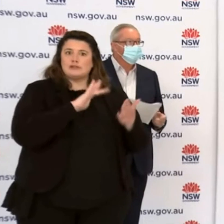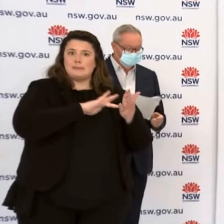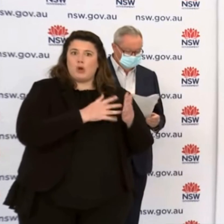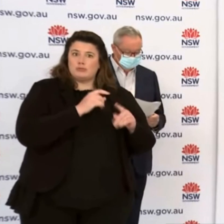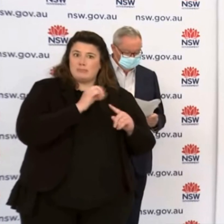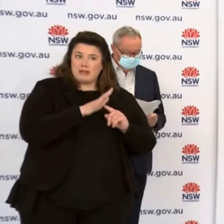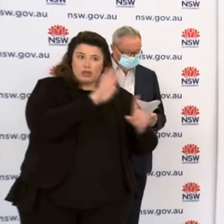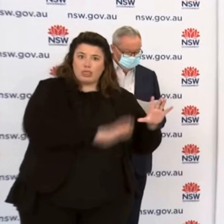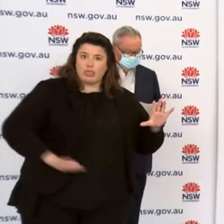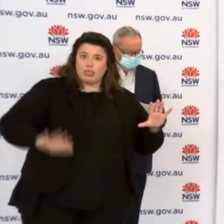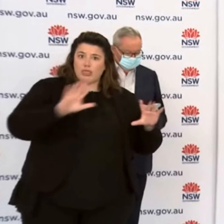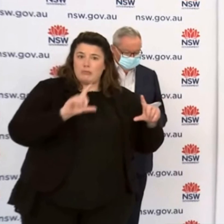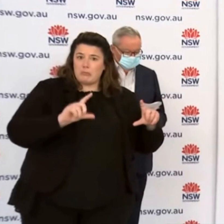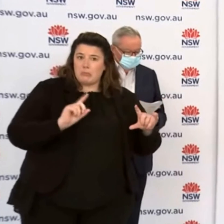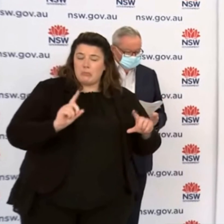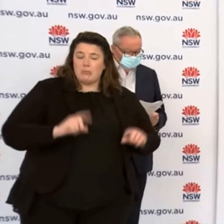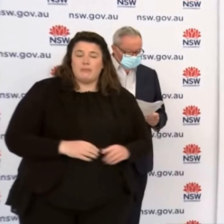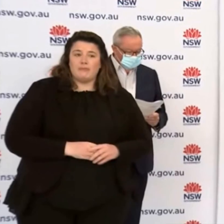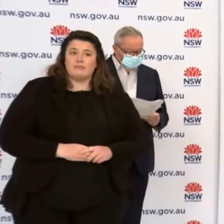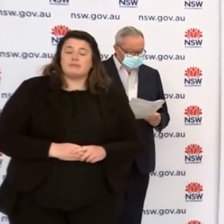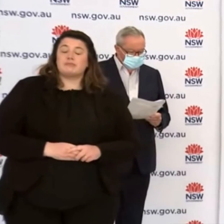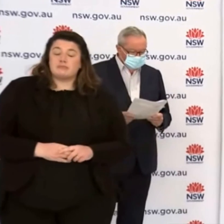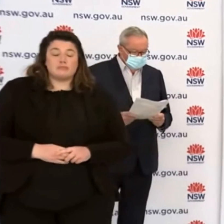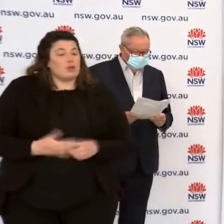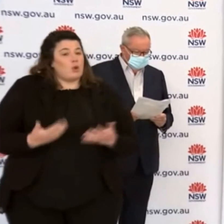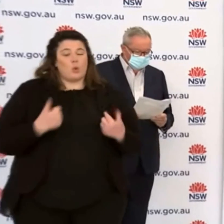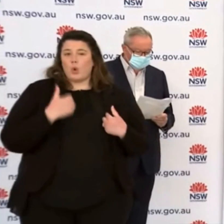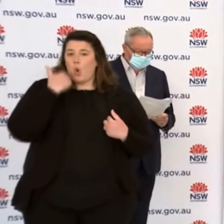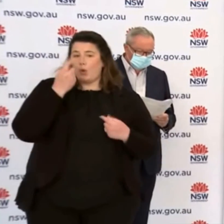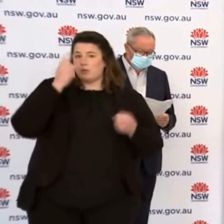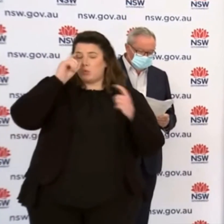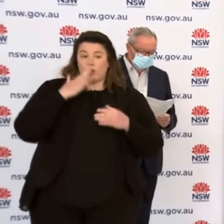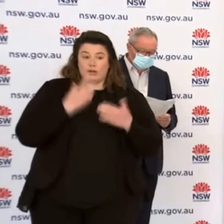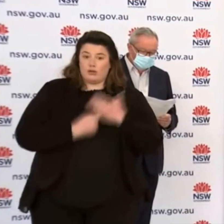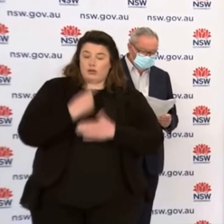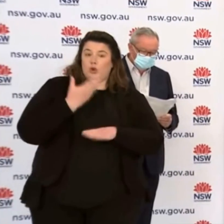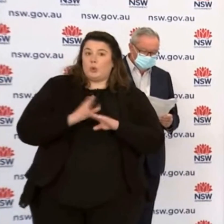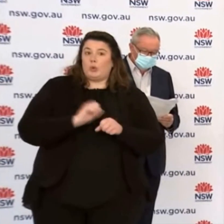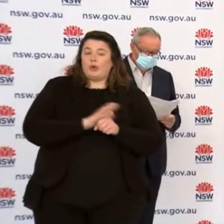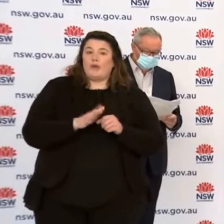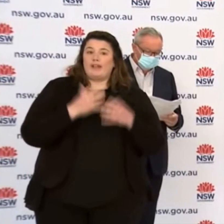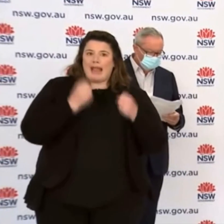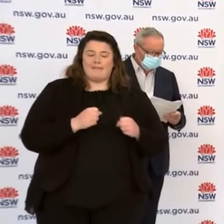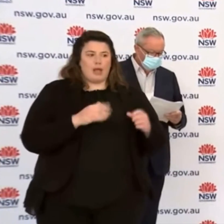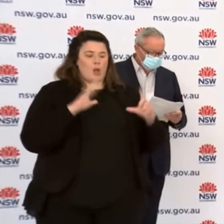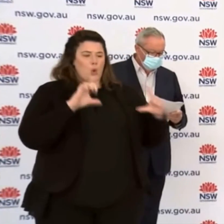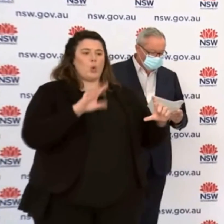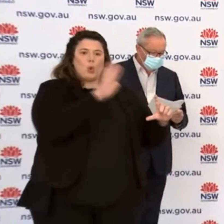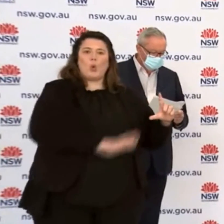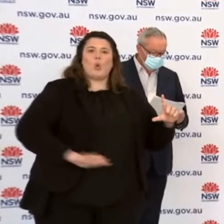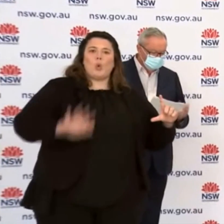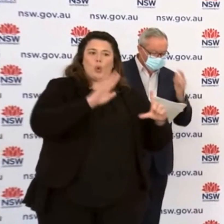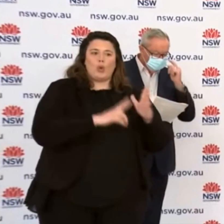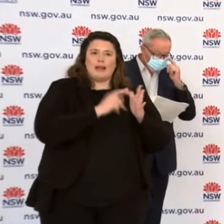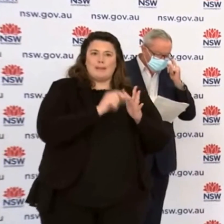whenever there are cases, of course, but we're seeing this new front in the Penrith area. It seems the epidemic seems to